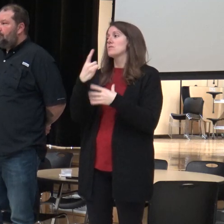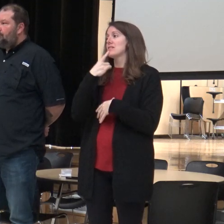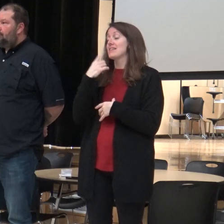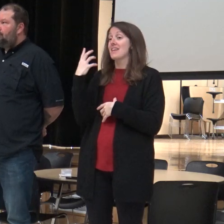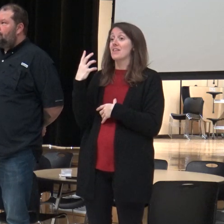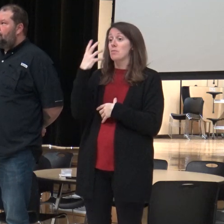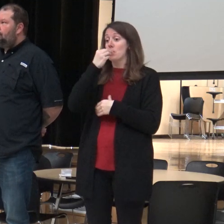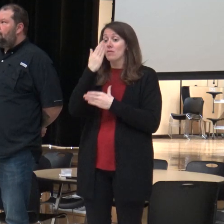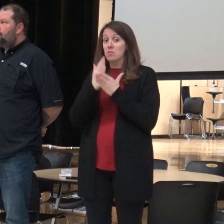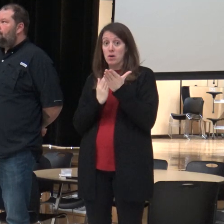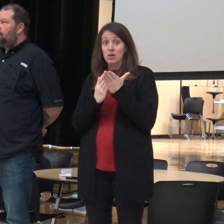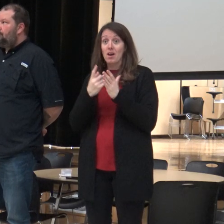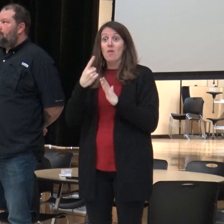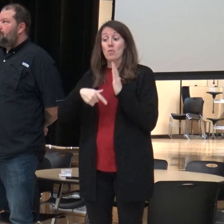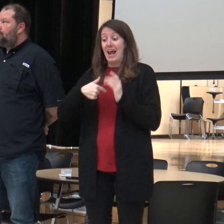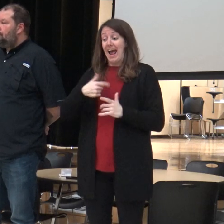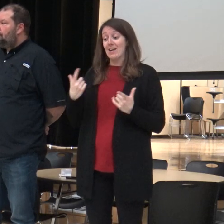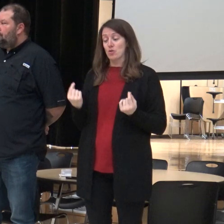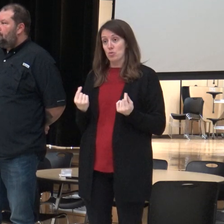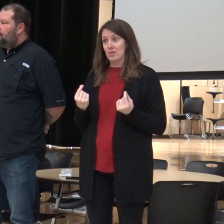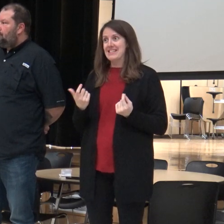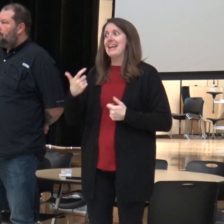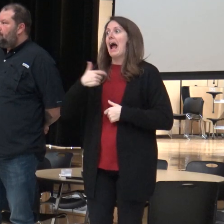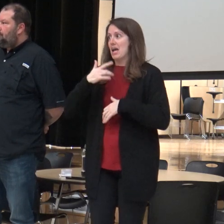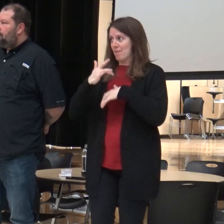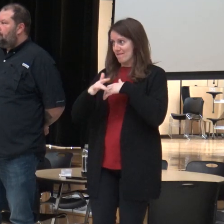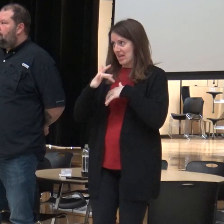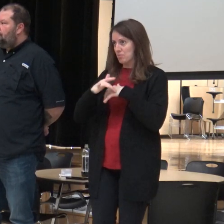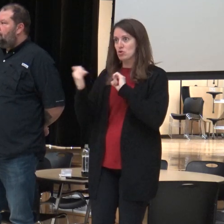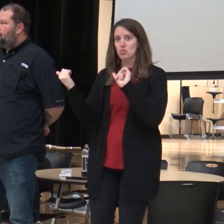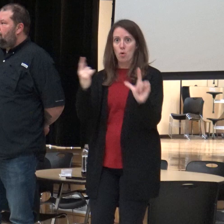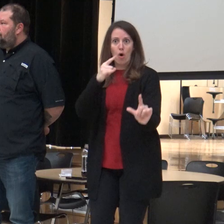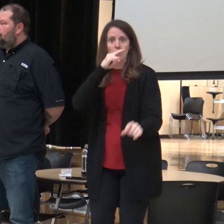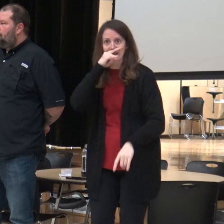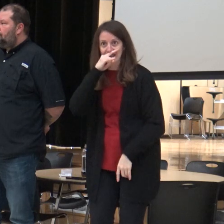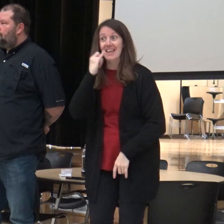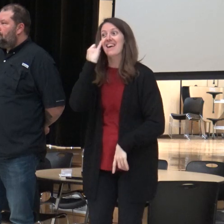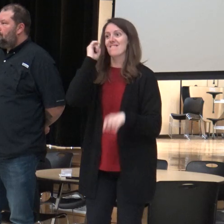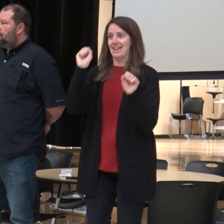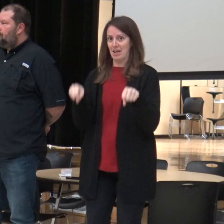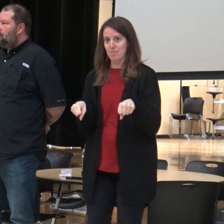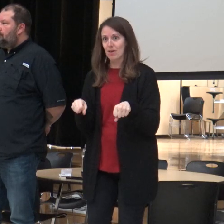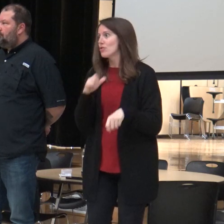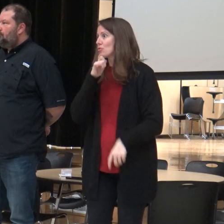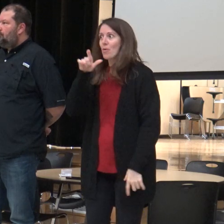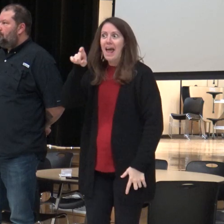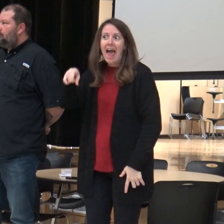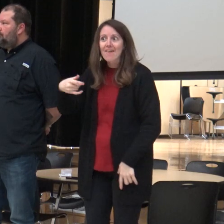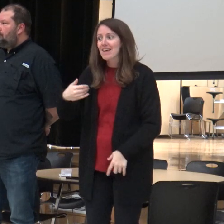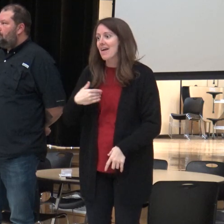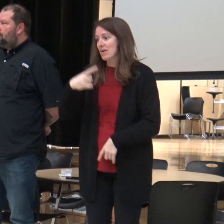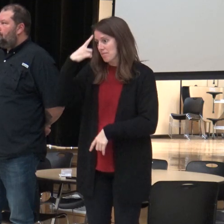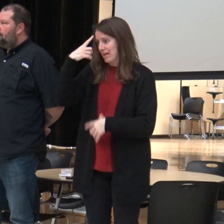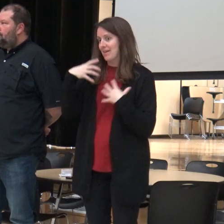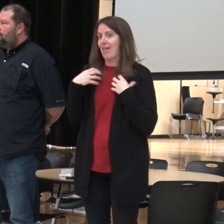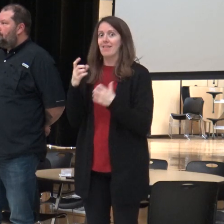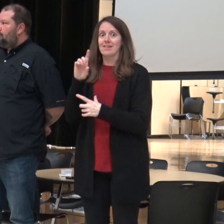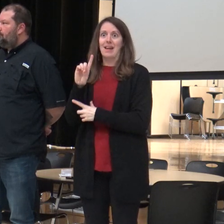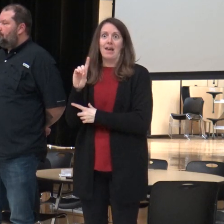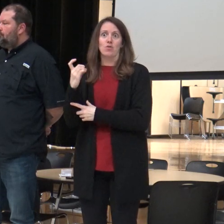what we do is we're available to all kids, if we can be available, right? You don't have to have a mental health diagnosis to see me, you know what I